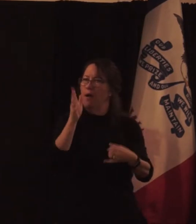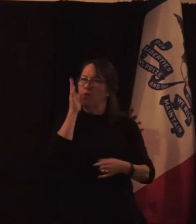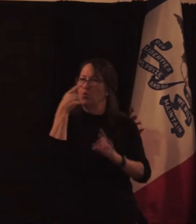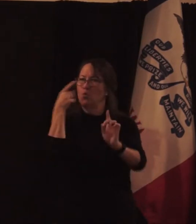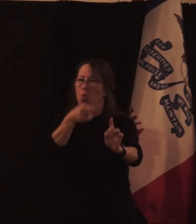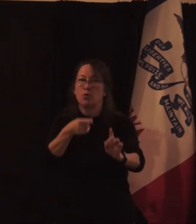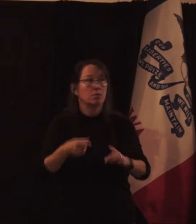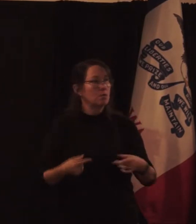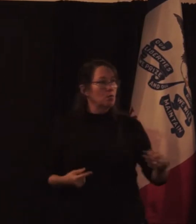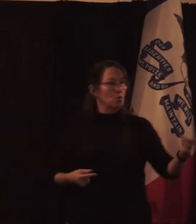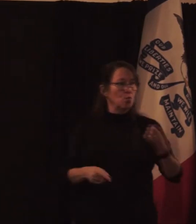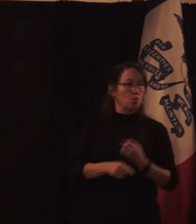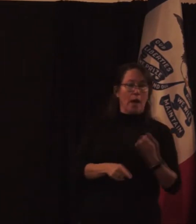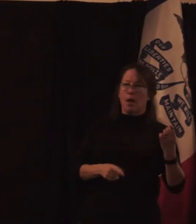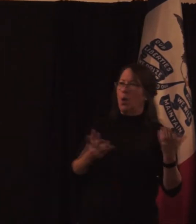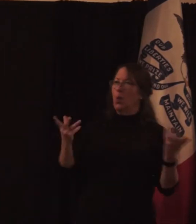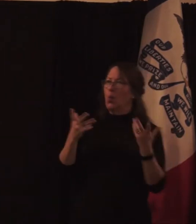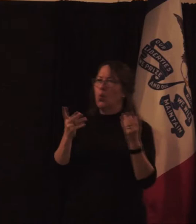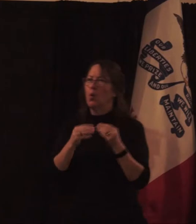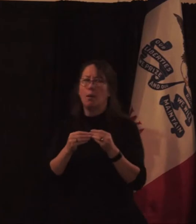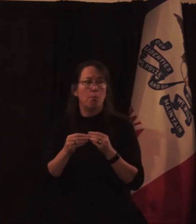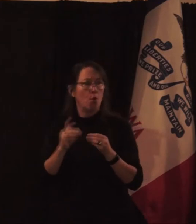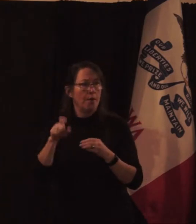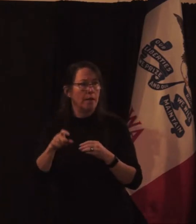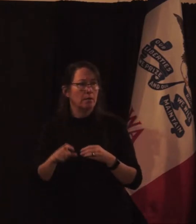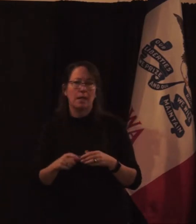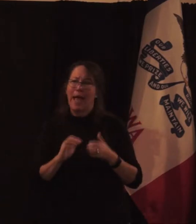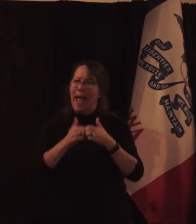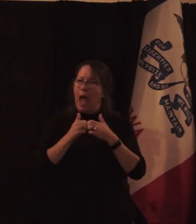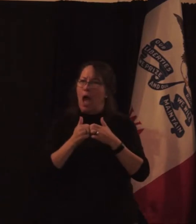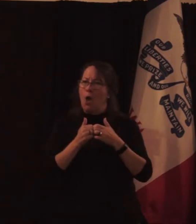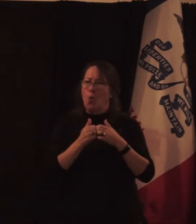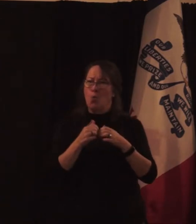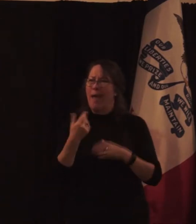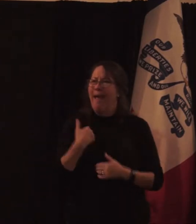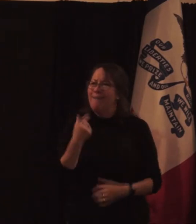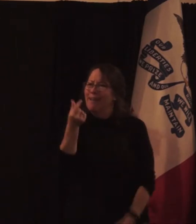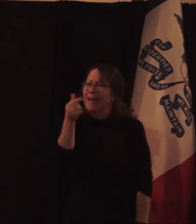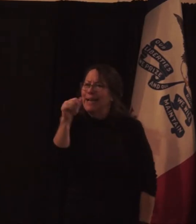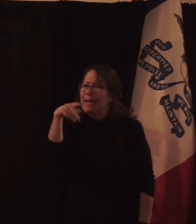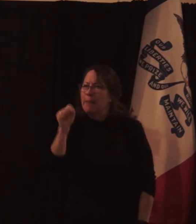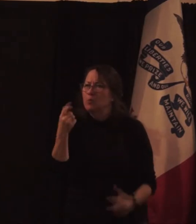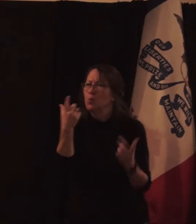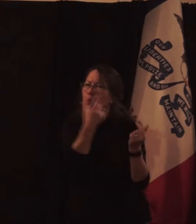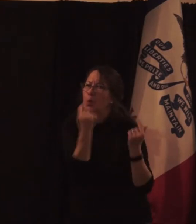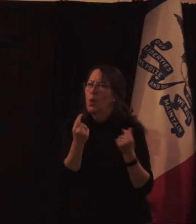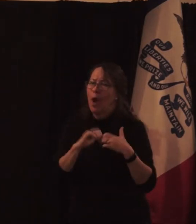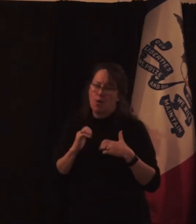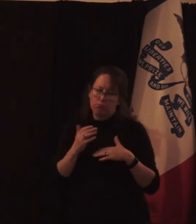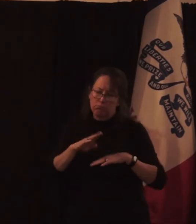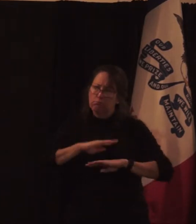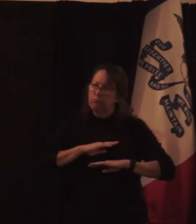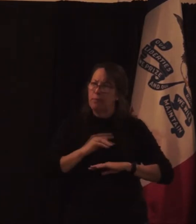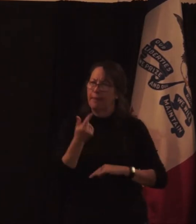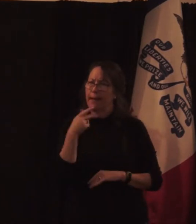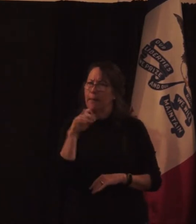What more needs to be done? How do we fill in some of the gaps that we know exist out